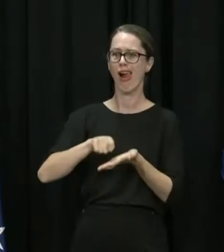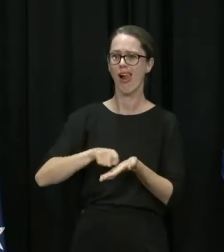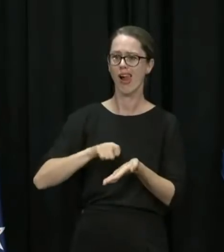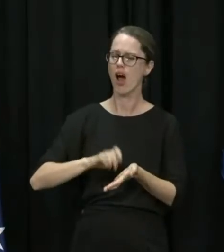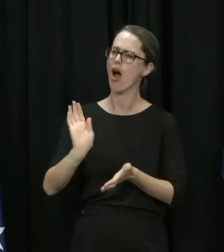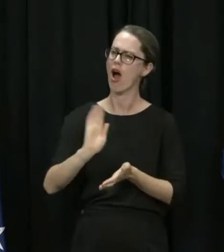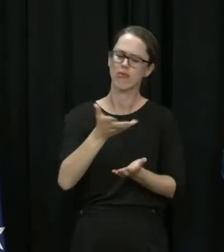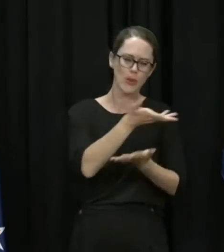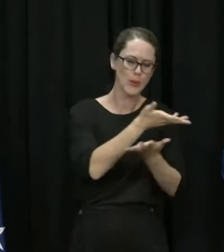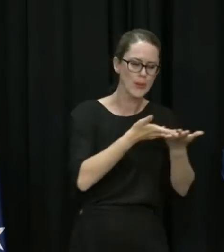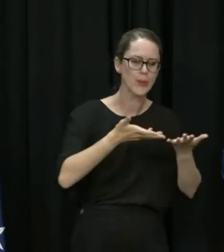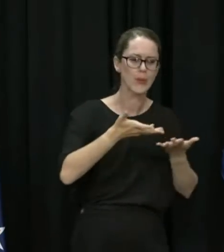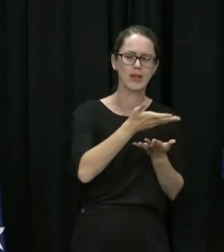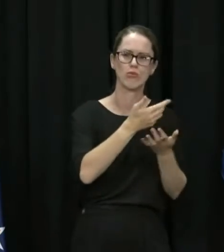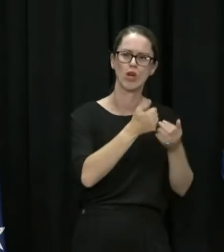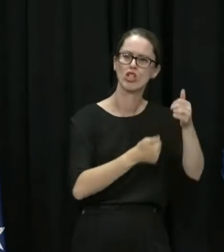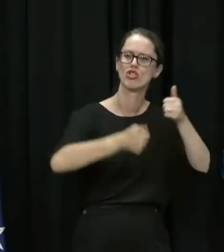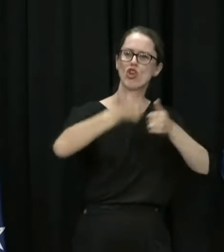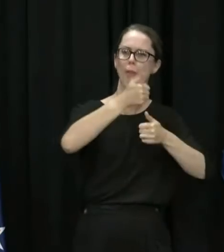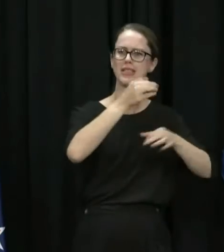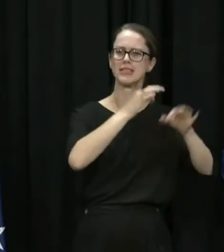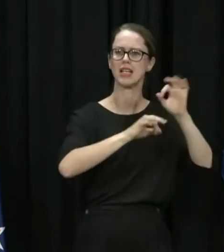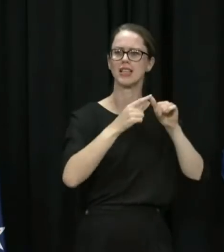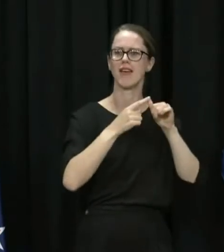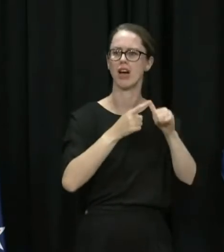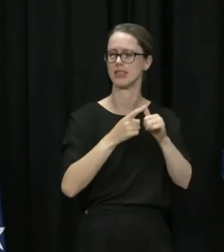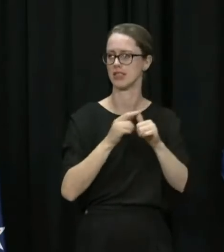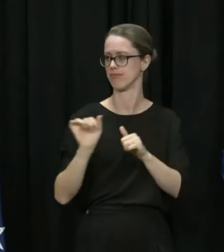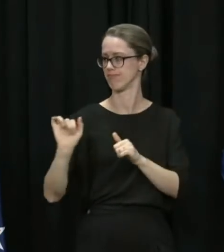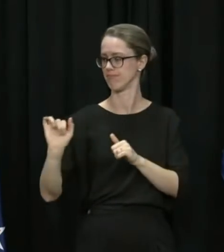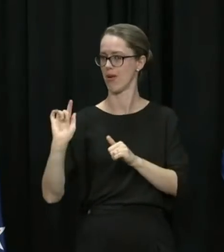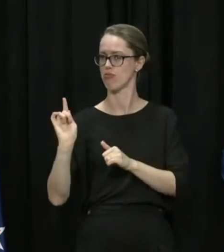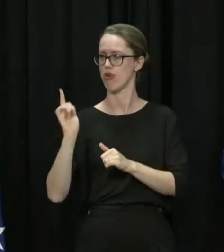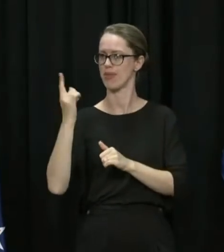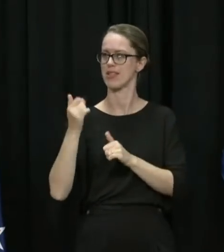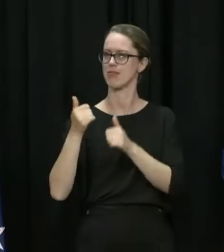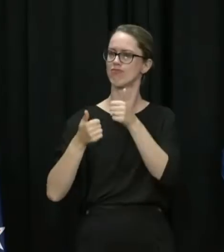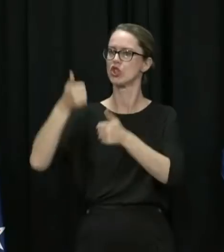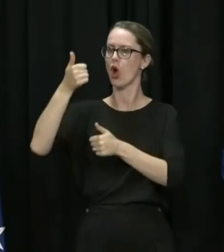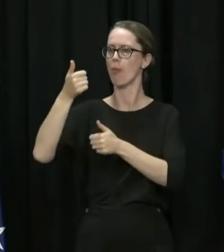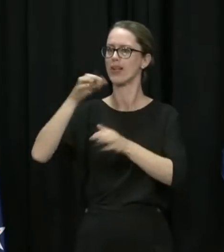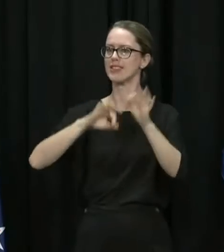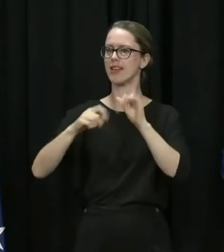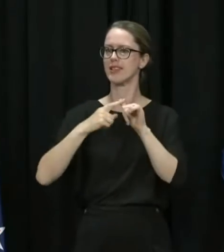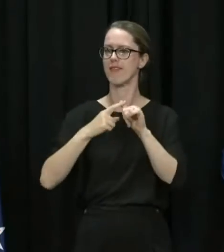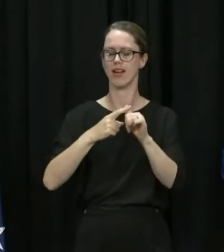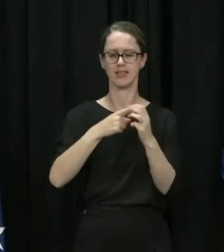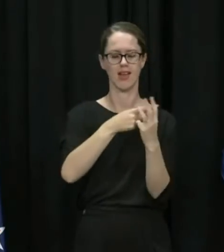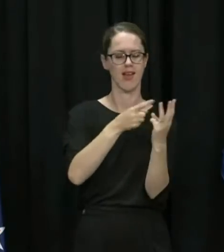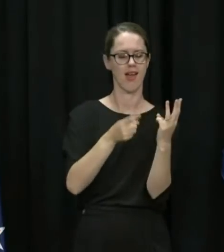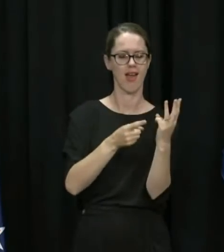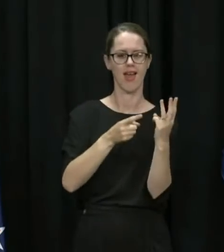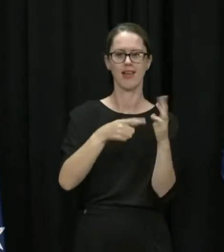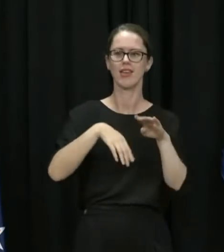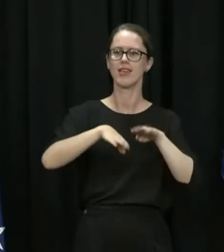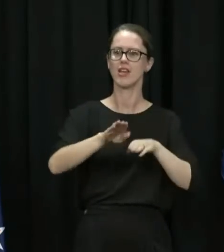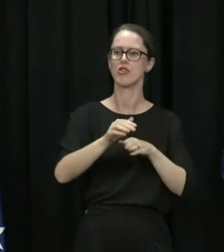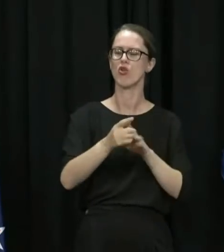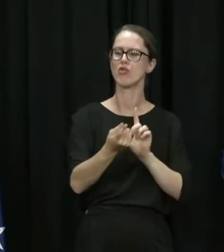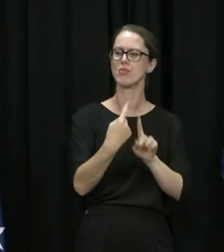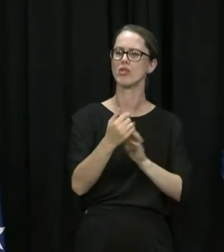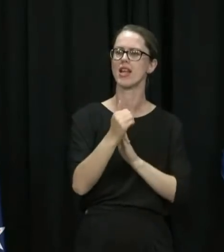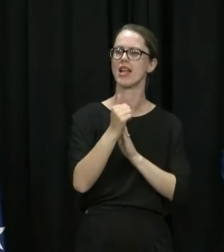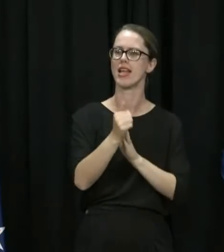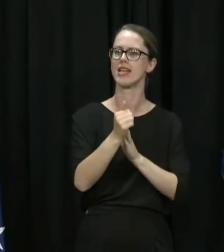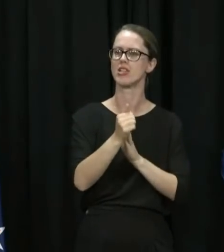that have included my Chief Science Advisor, the Prime Minister's Chief Science Advisor, but also the National Response Leadership Team, which